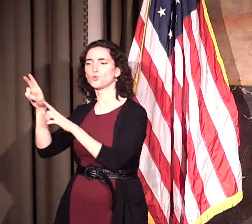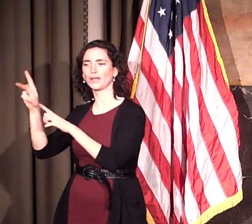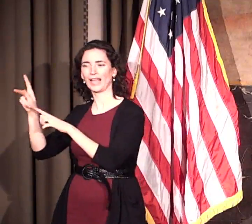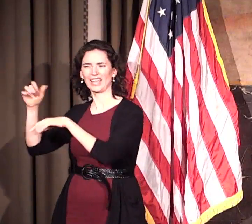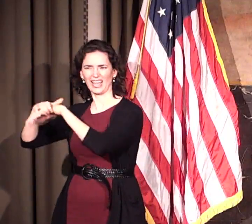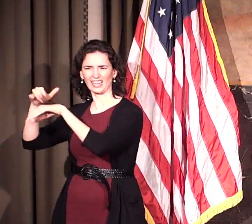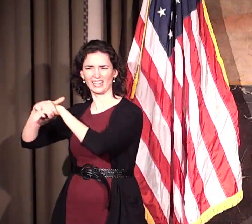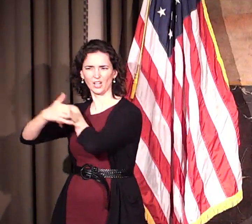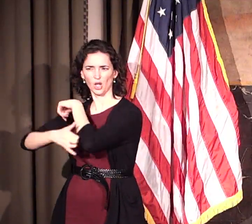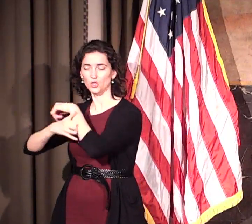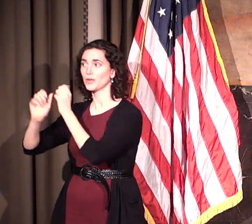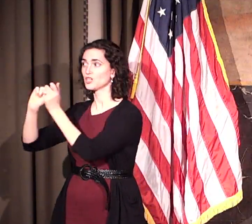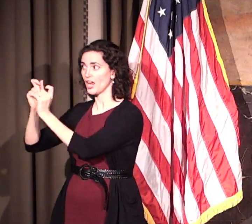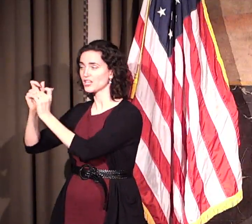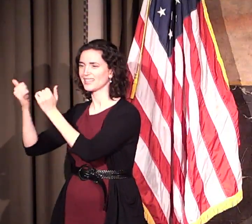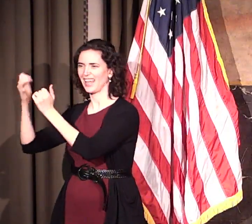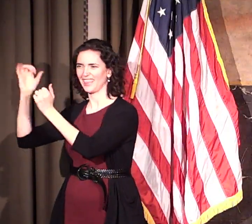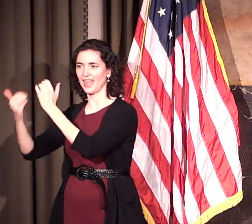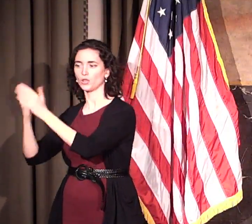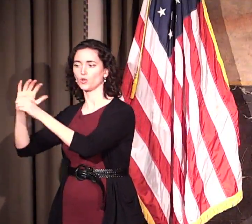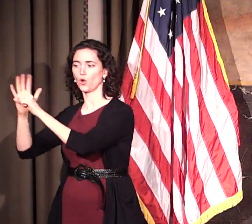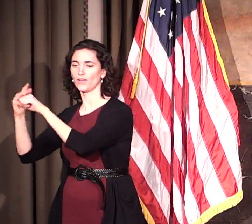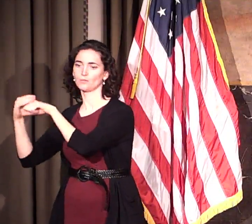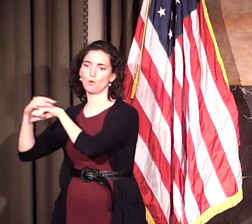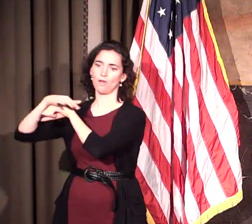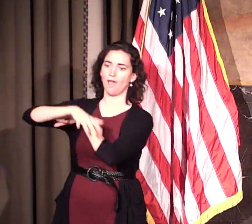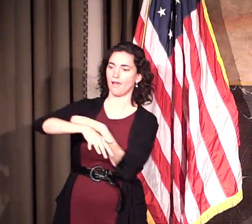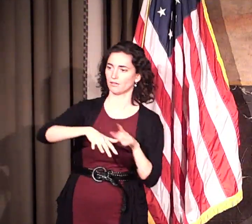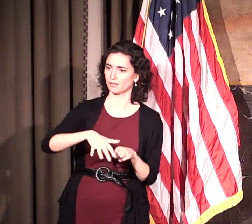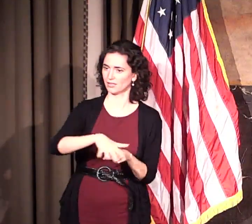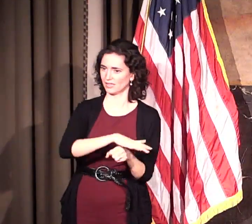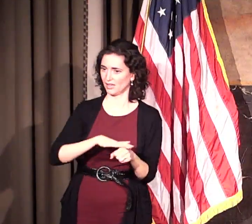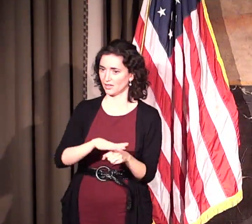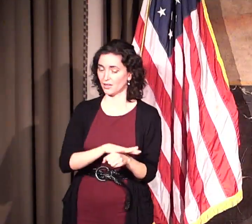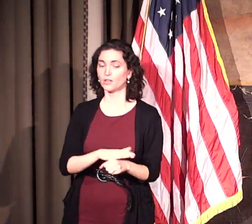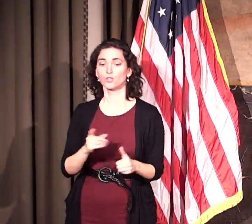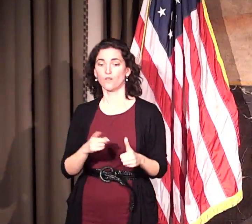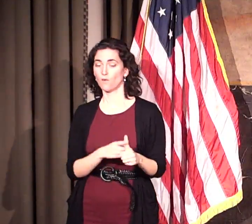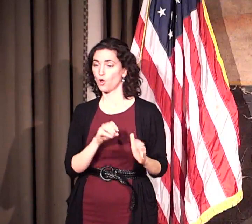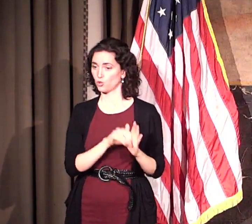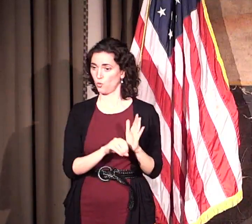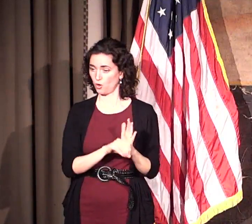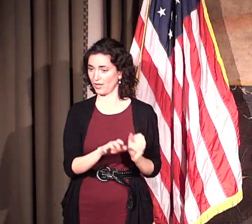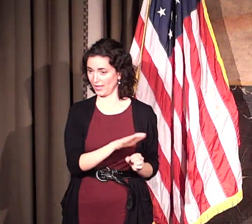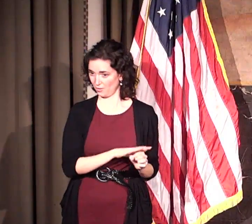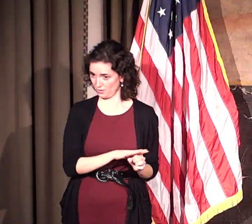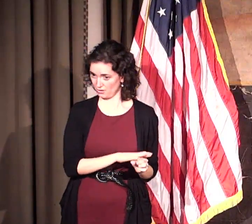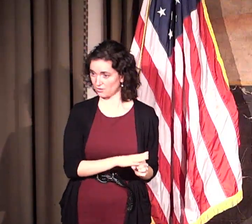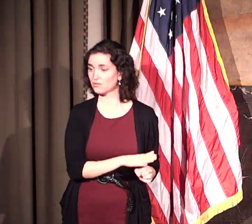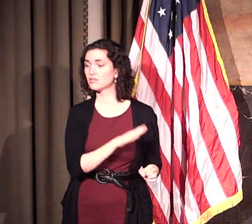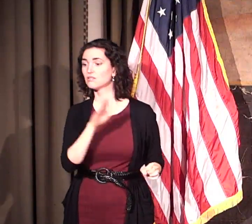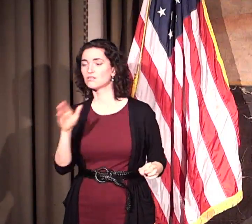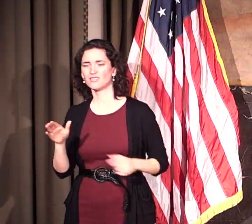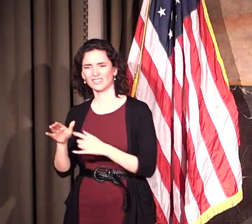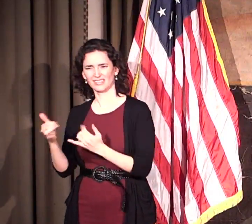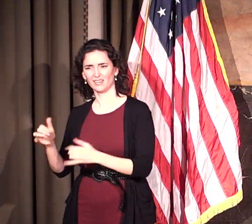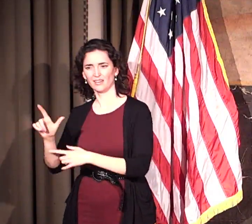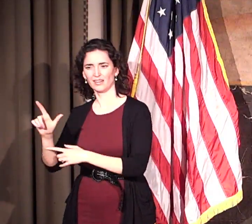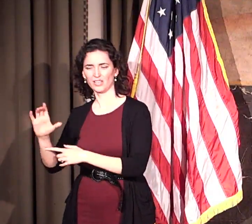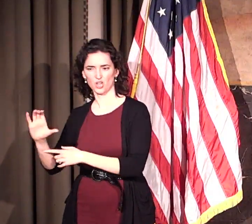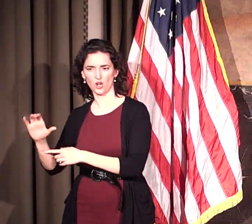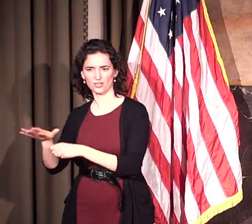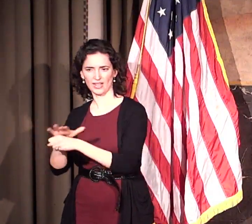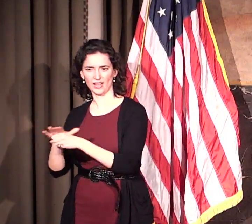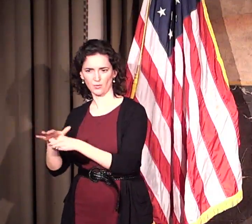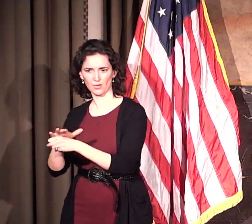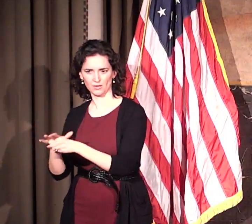identified about a week or so ago, and a 3rd case in the Region 5 or Greater Lake Charles area.